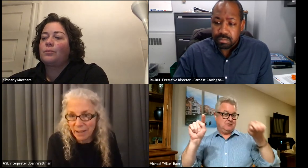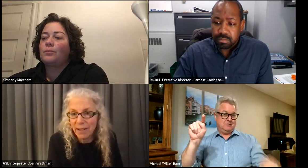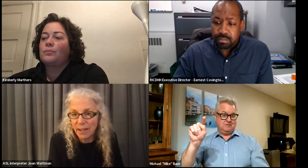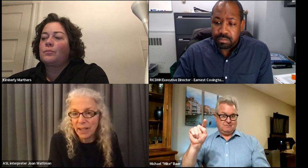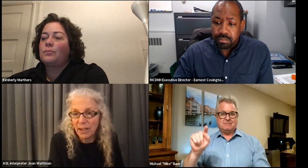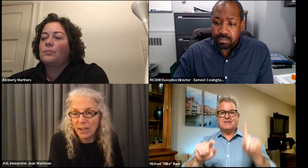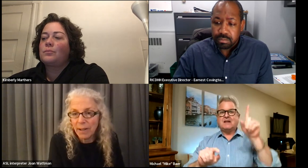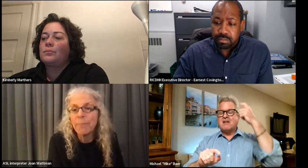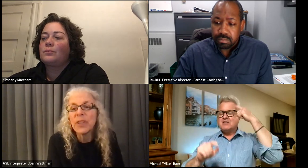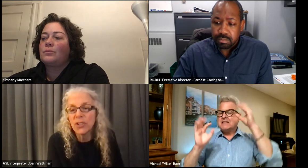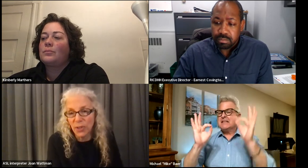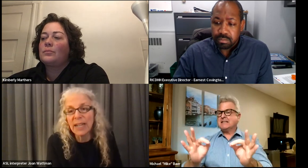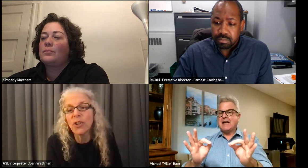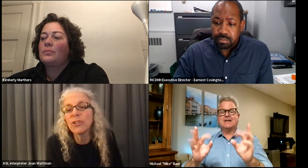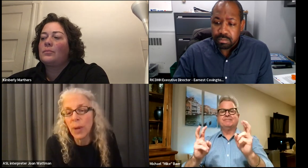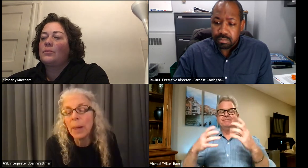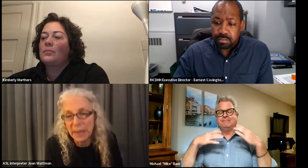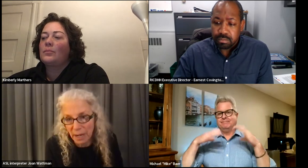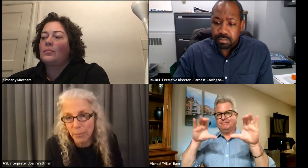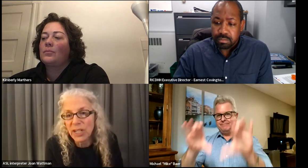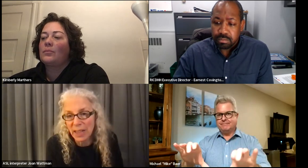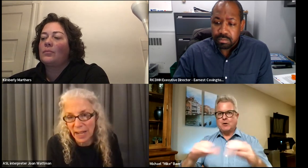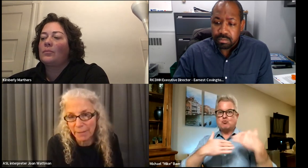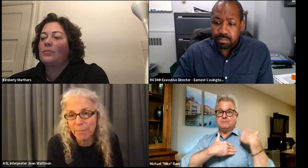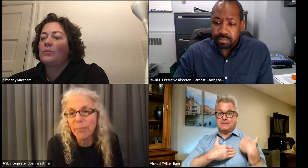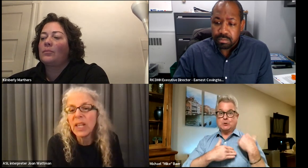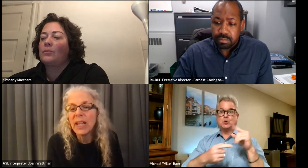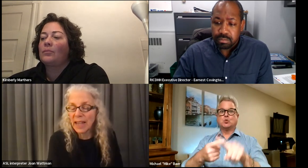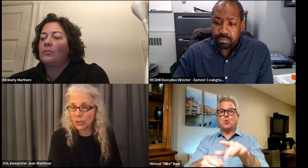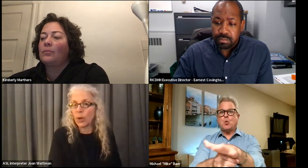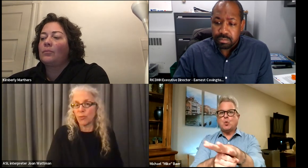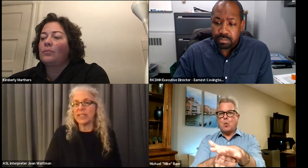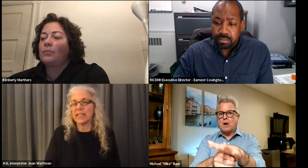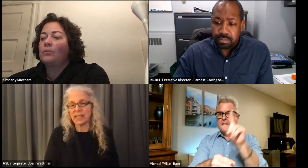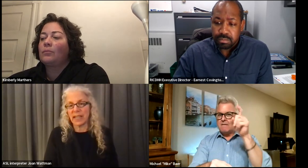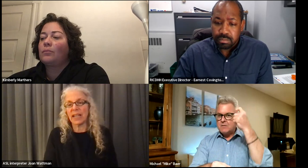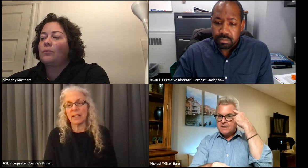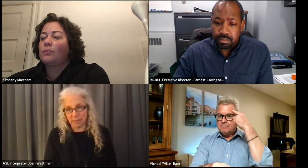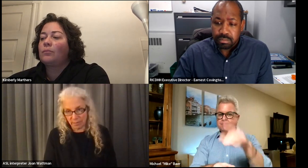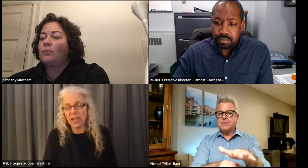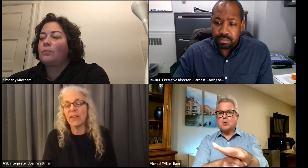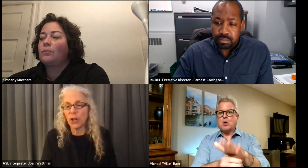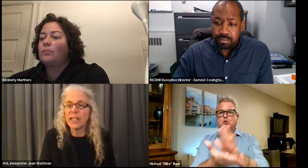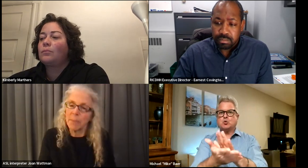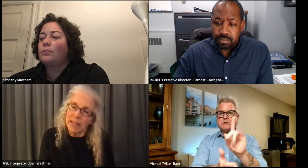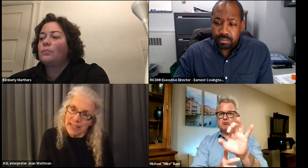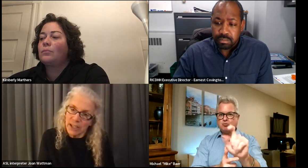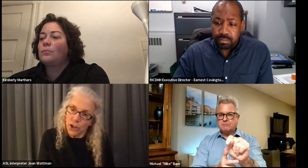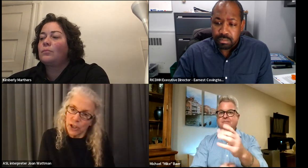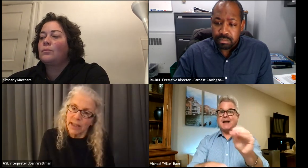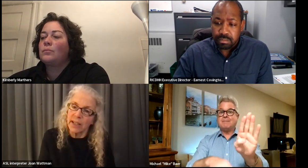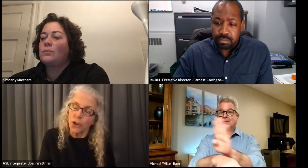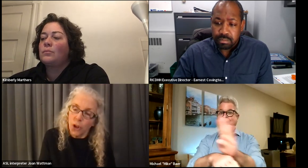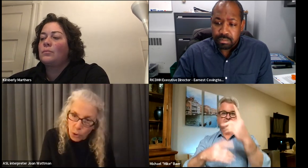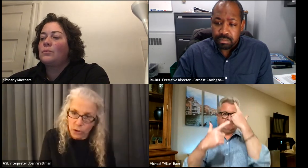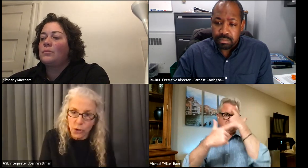vaccine. So that is also helping the numbers decline. That's one of the reasons that the governor has made the